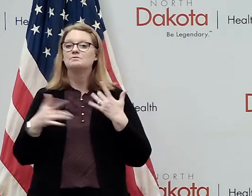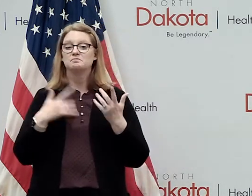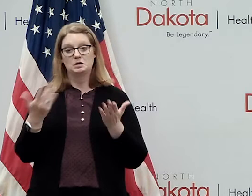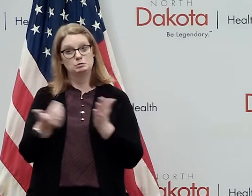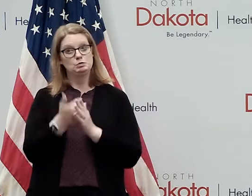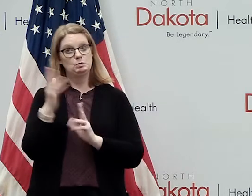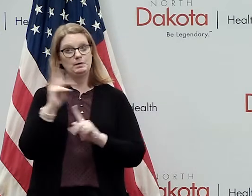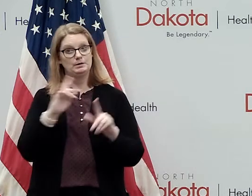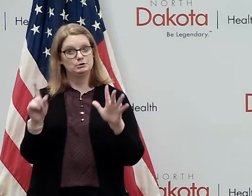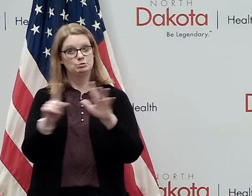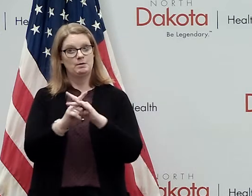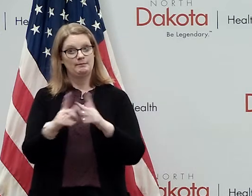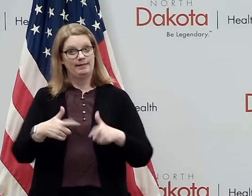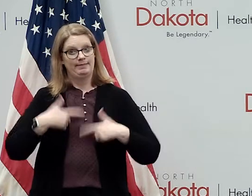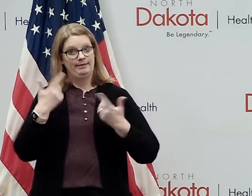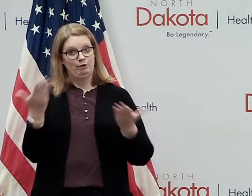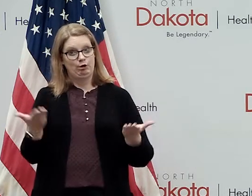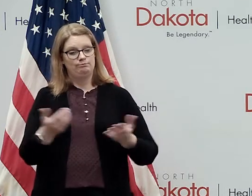Dakotans.